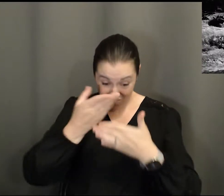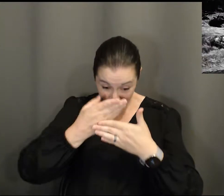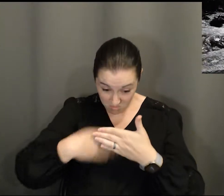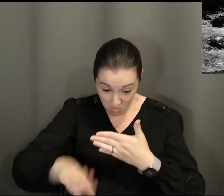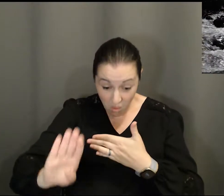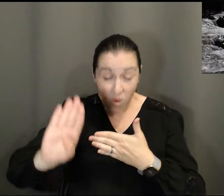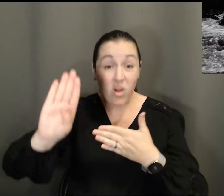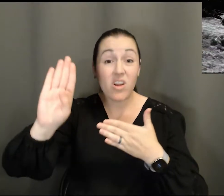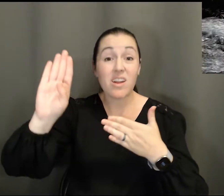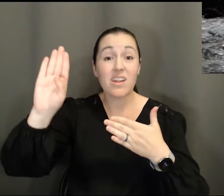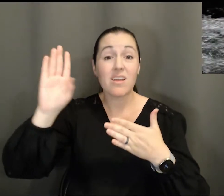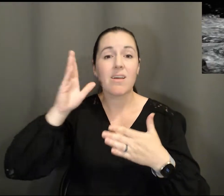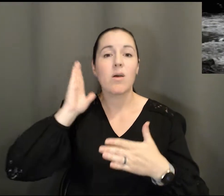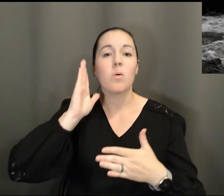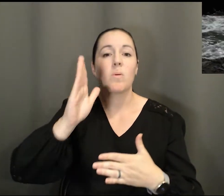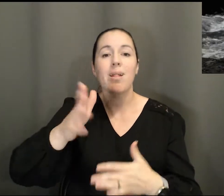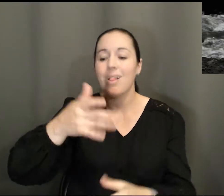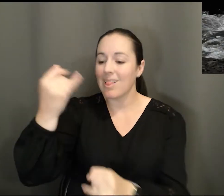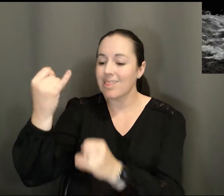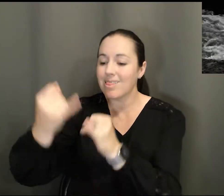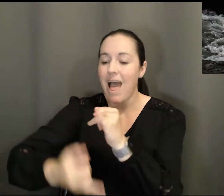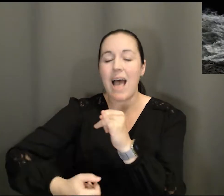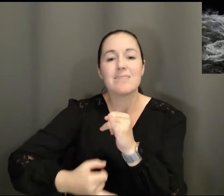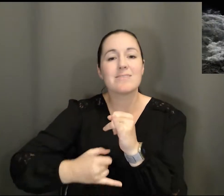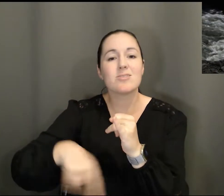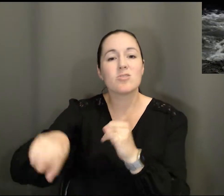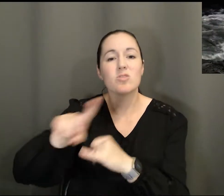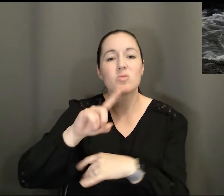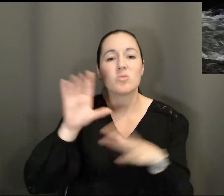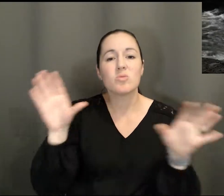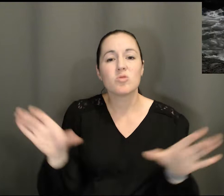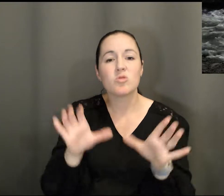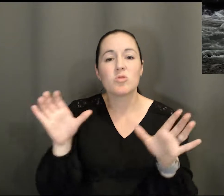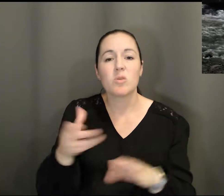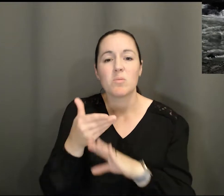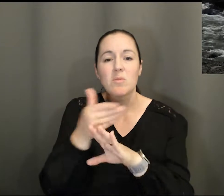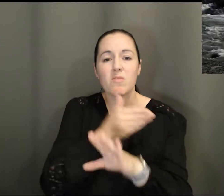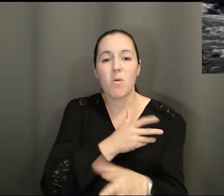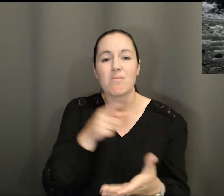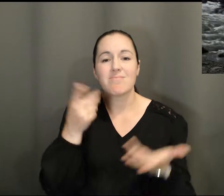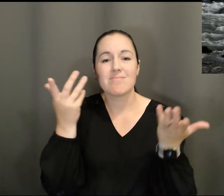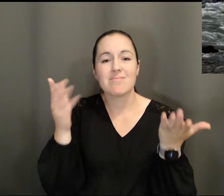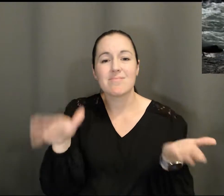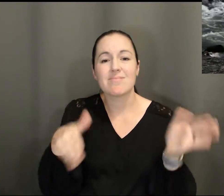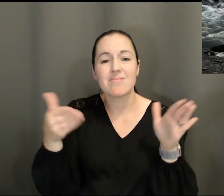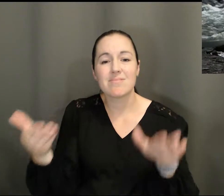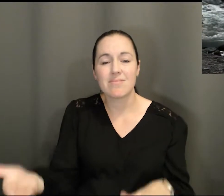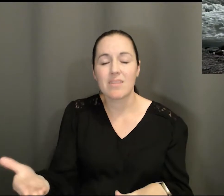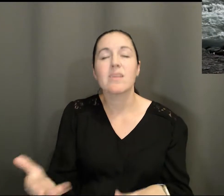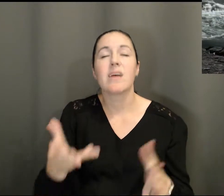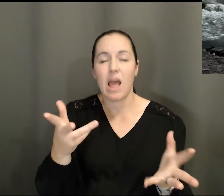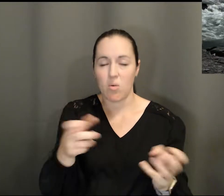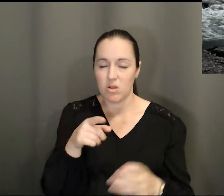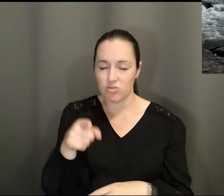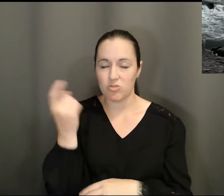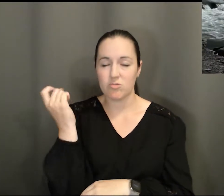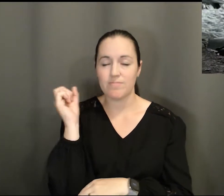you do when you leave this earth. I want you just to bow your heads with me for a moment. Bow your